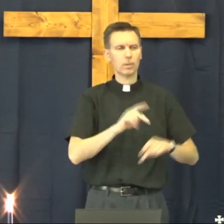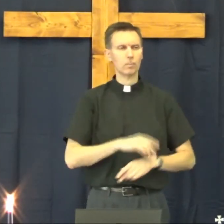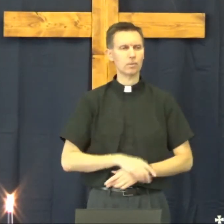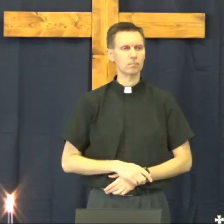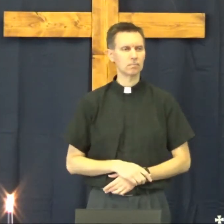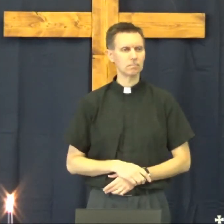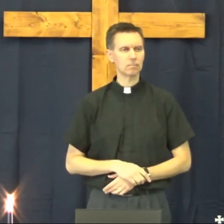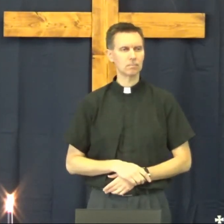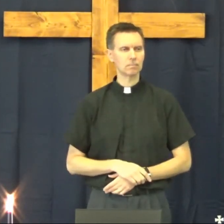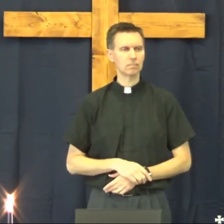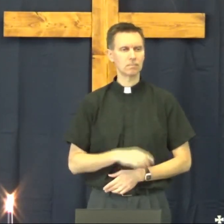people?